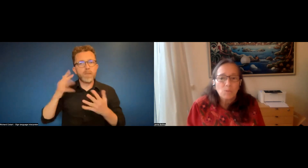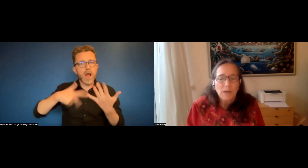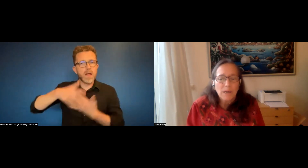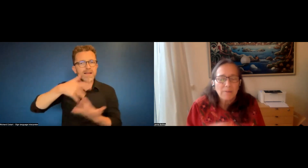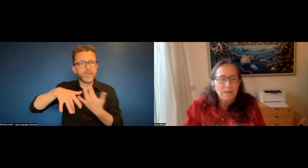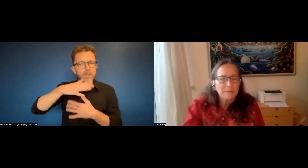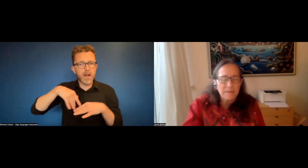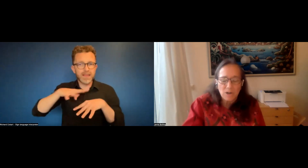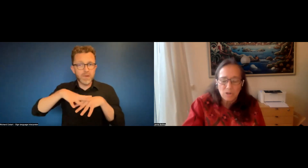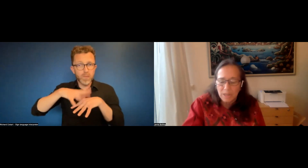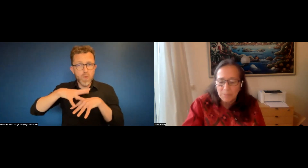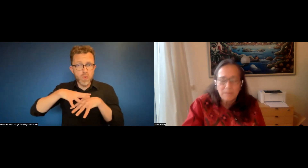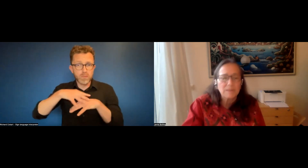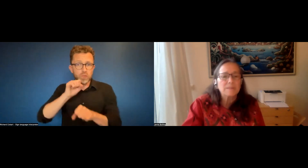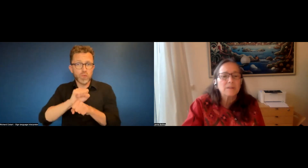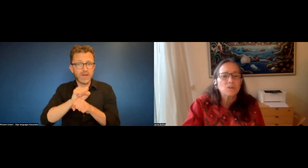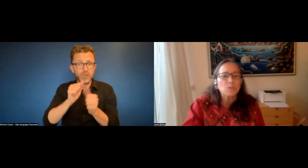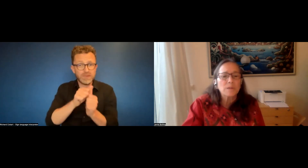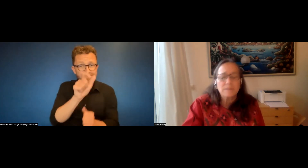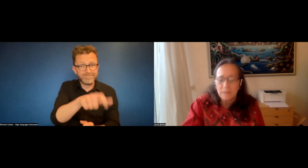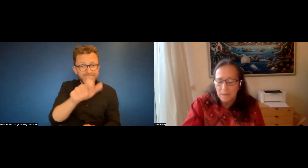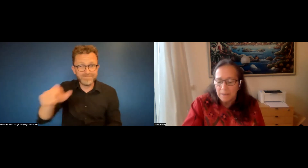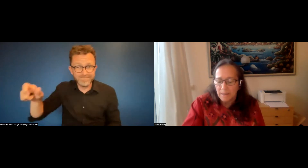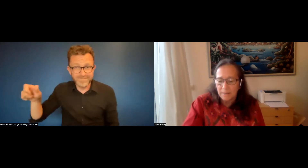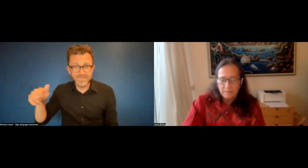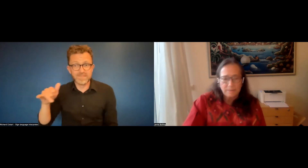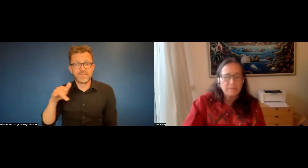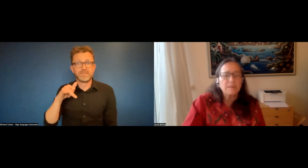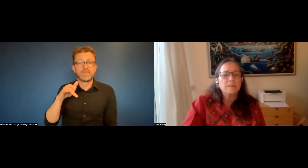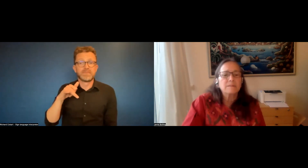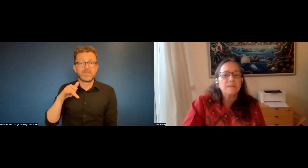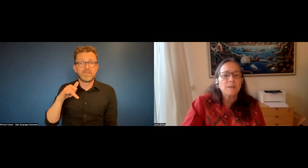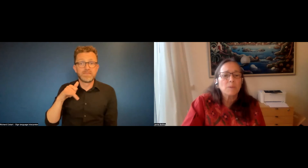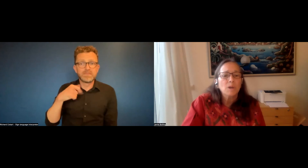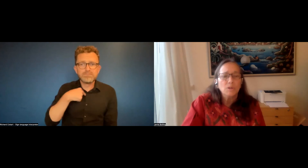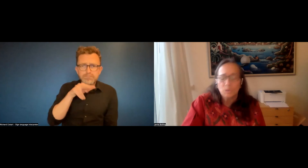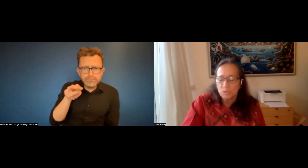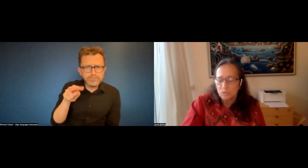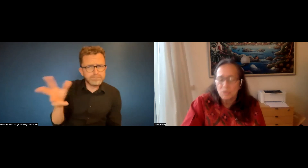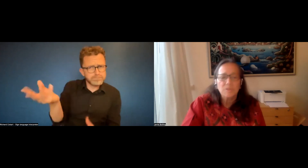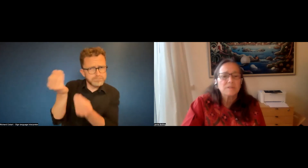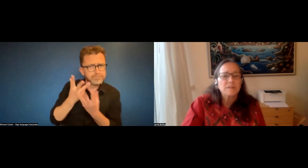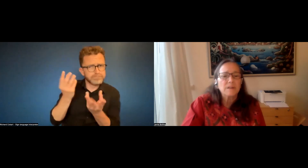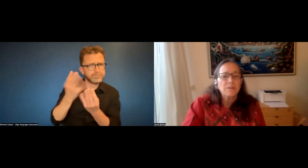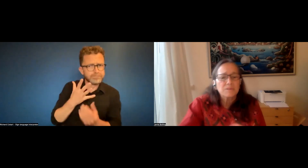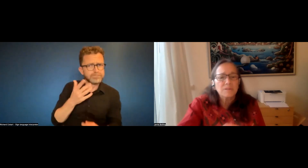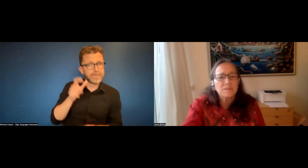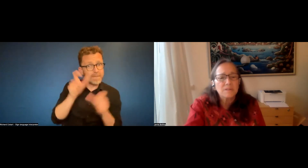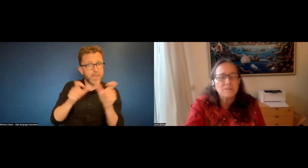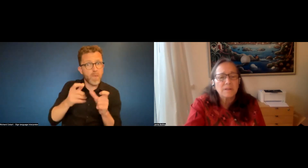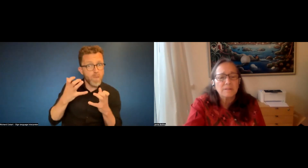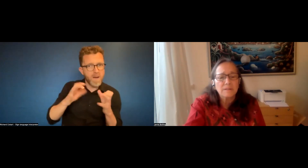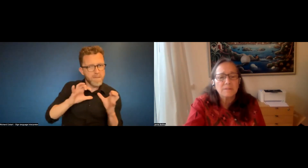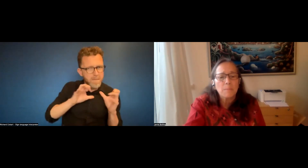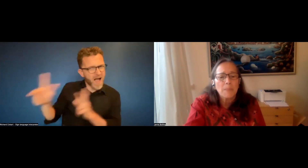depend on what kind of access they actually get, because then it's not so easy not accessing the same social services that other